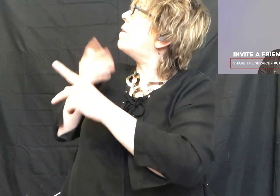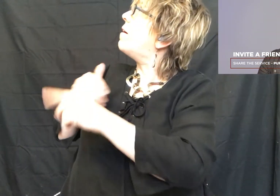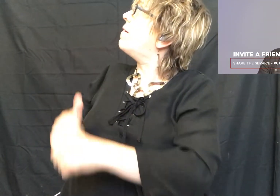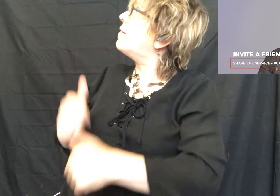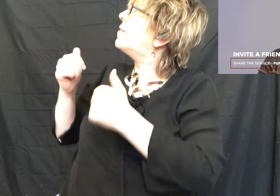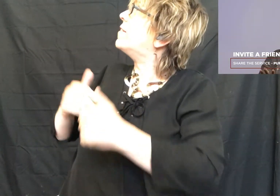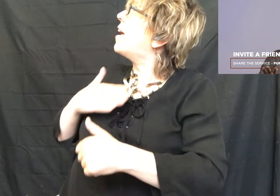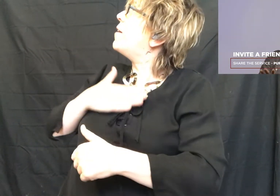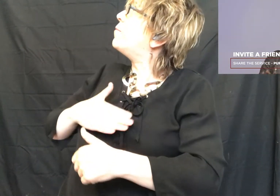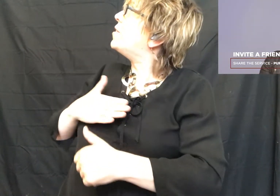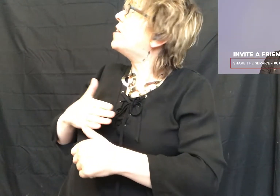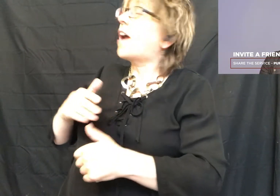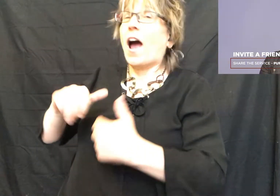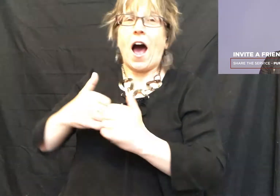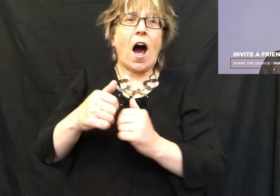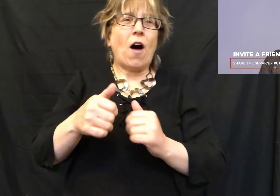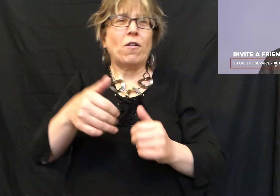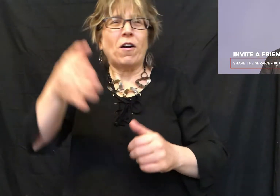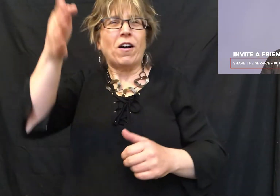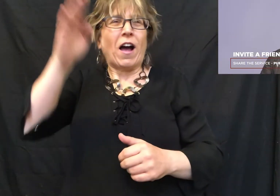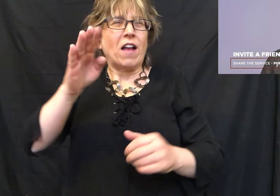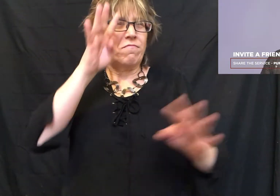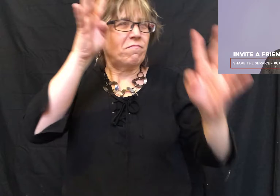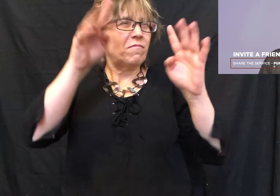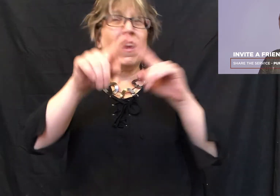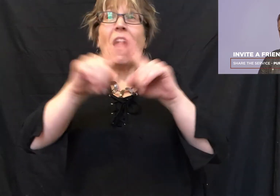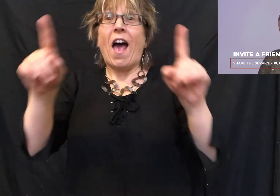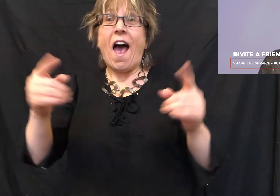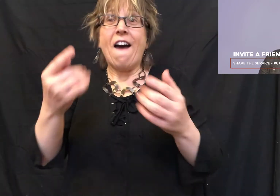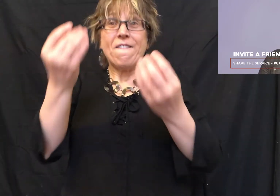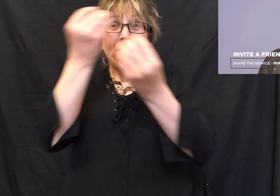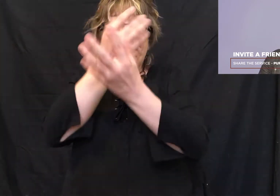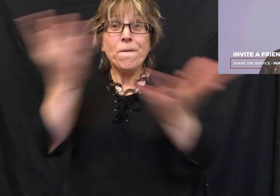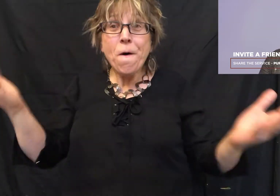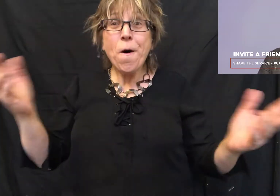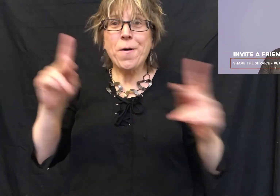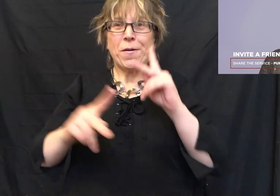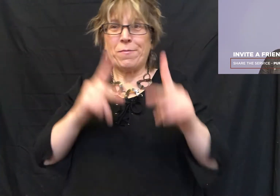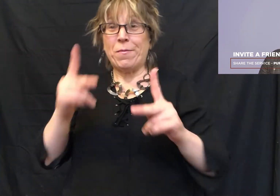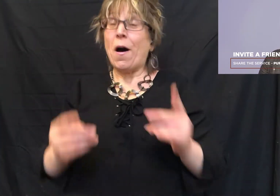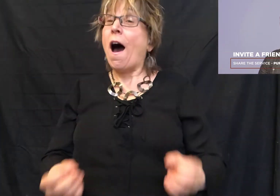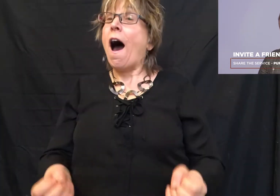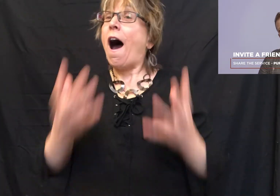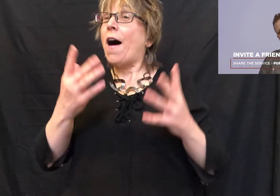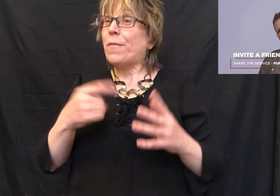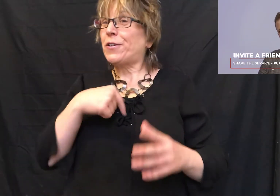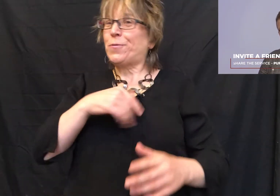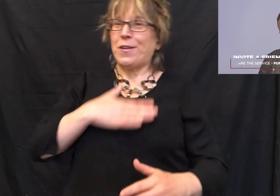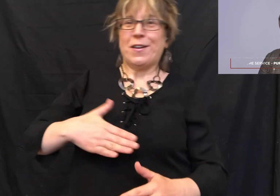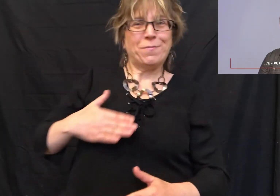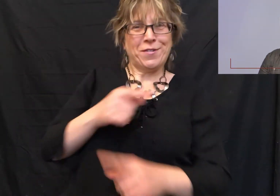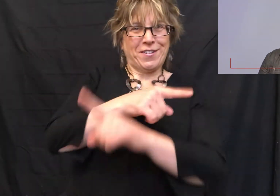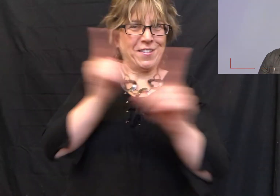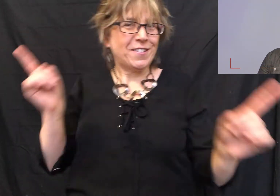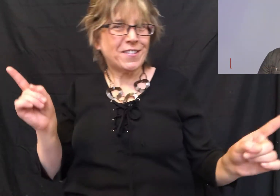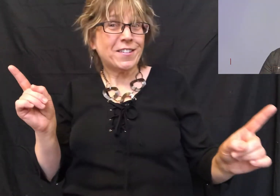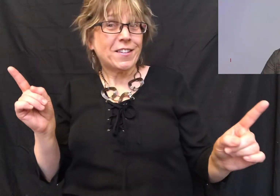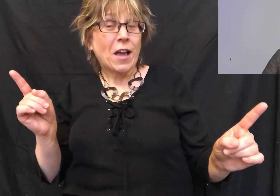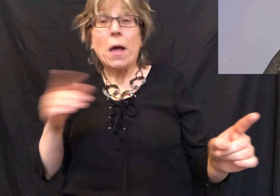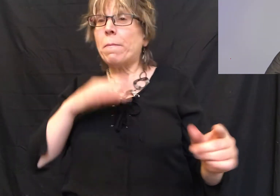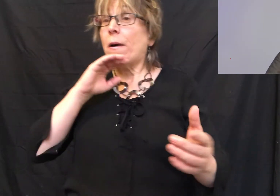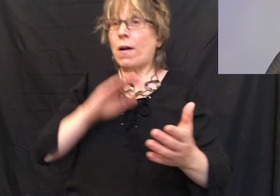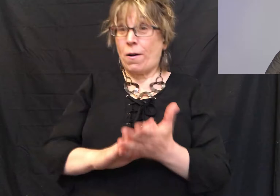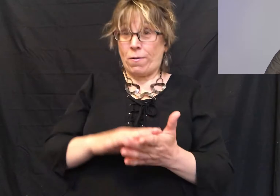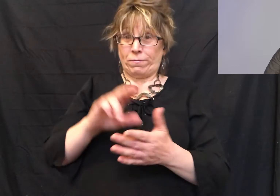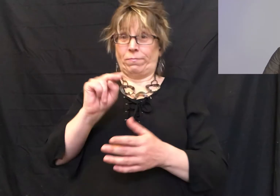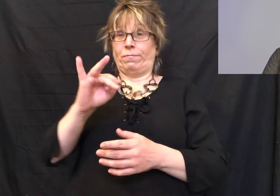our life, and then appreciating how God's made them. And then we were going to go and tell people in our life how much we appreciate them. My